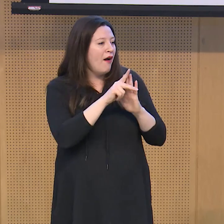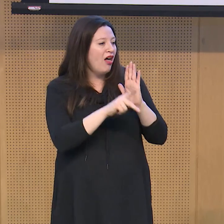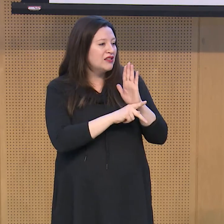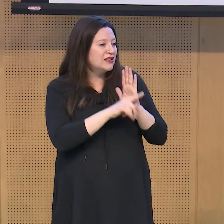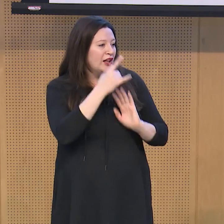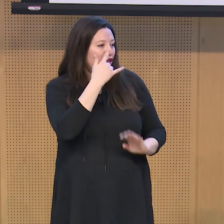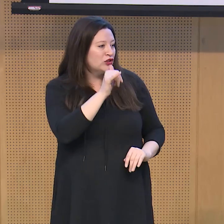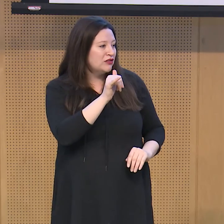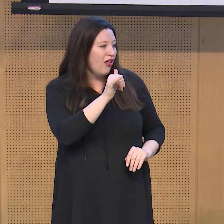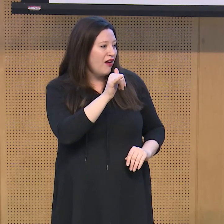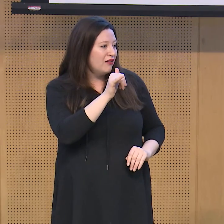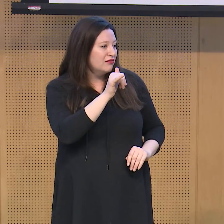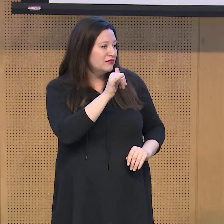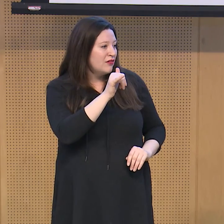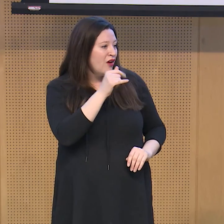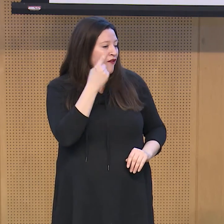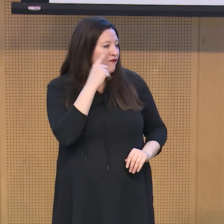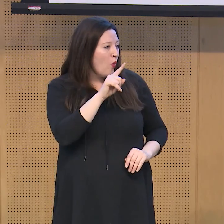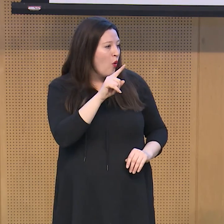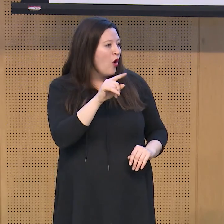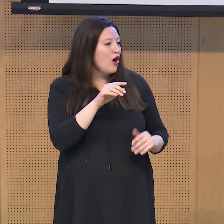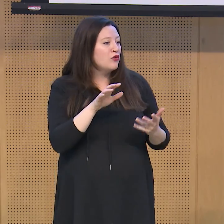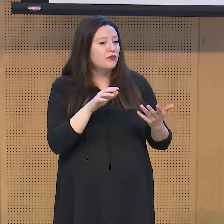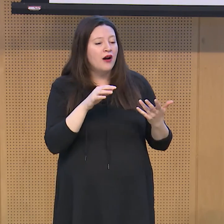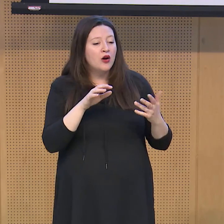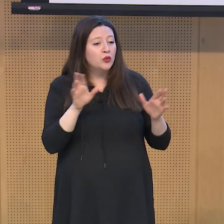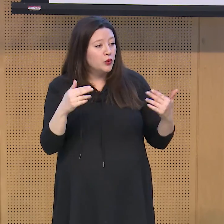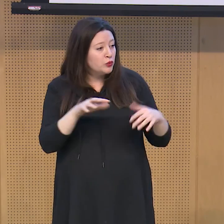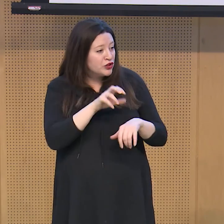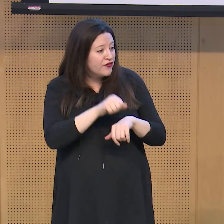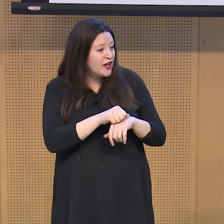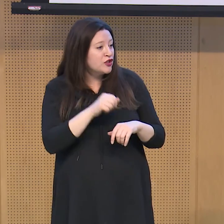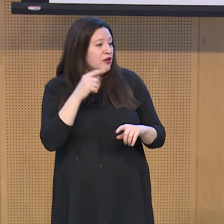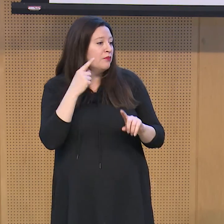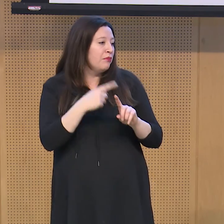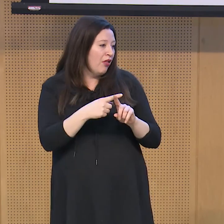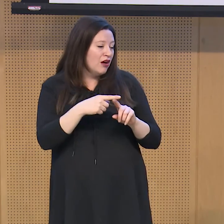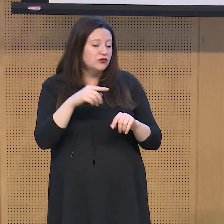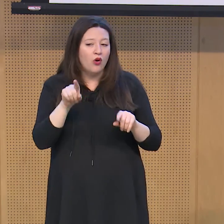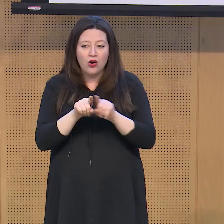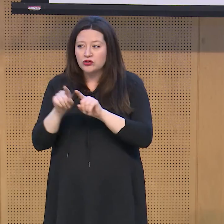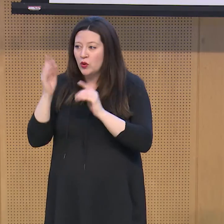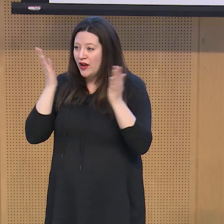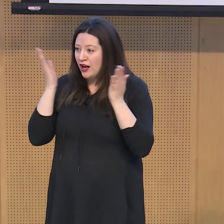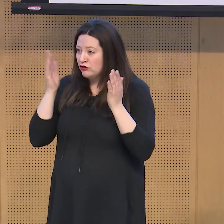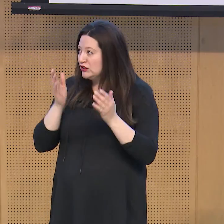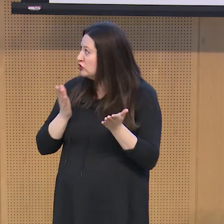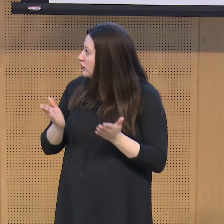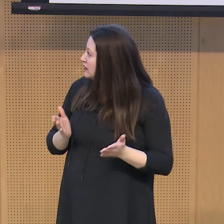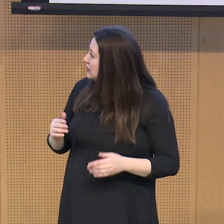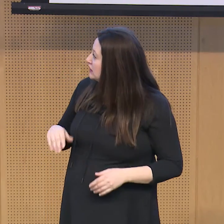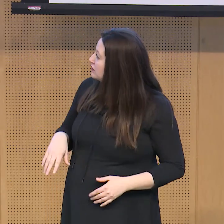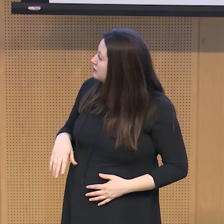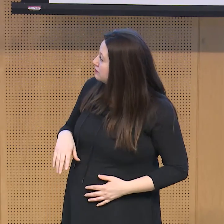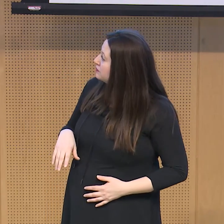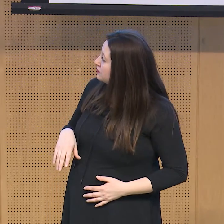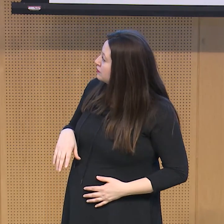EMS will show you what the policy looks like for a specific event or the room that you're reserving and the